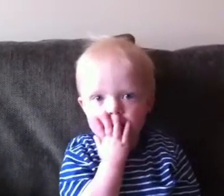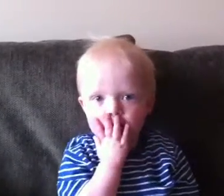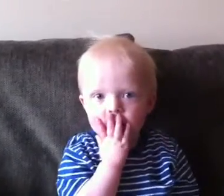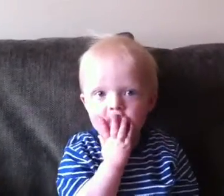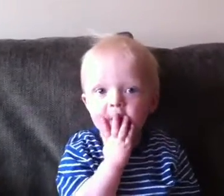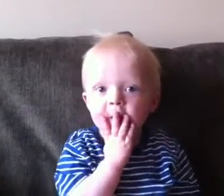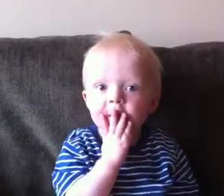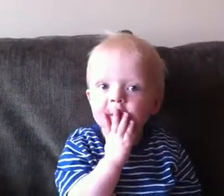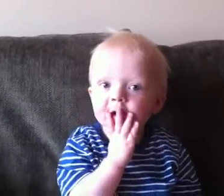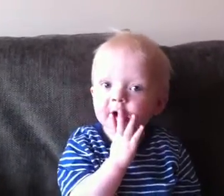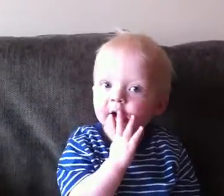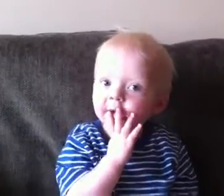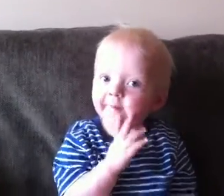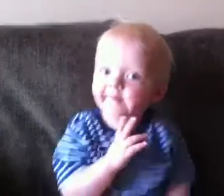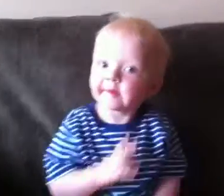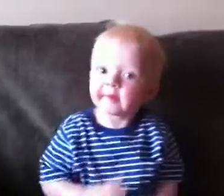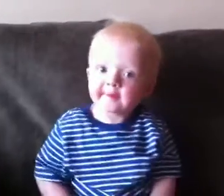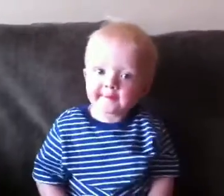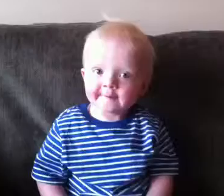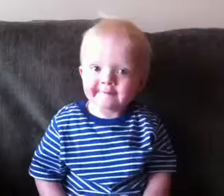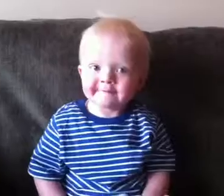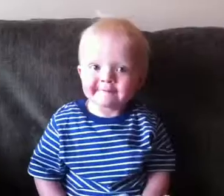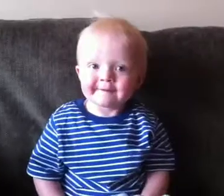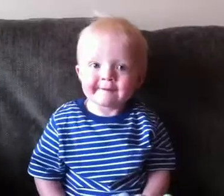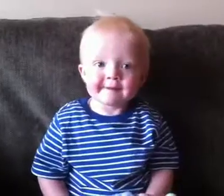That's very good. Can you show me how to say please?